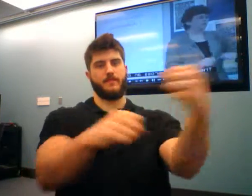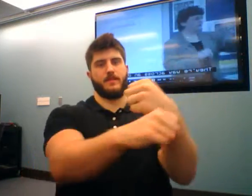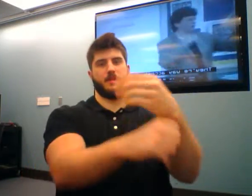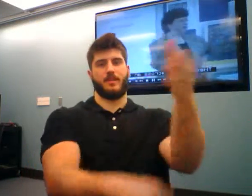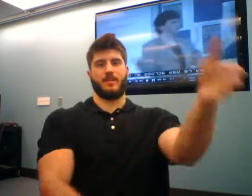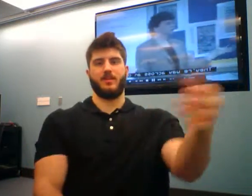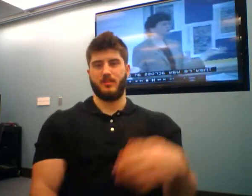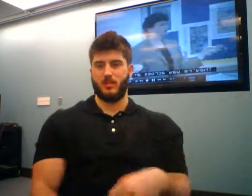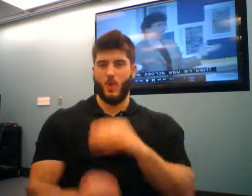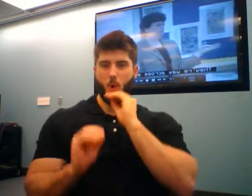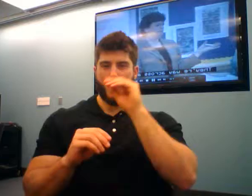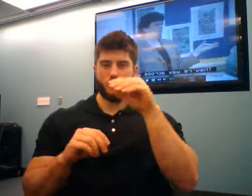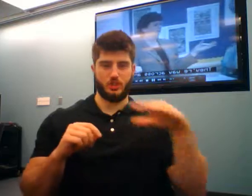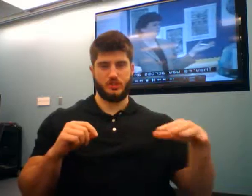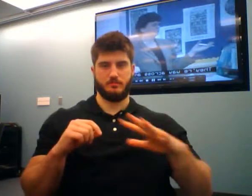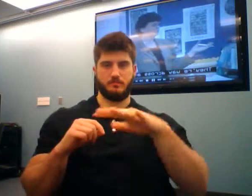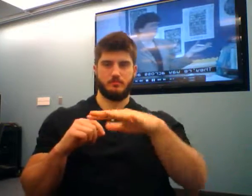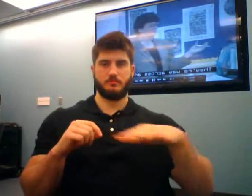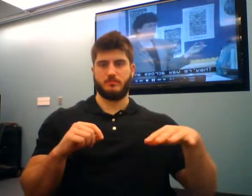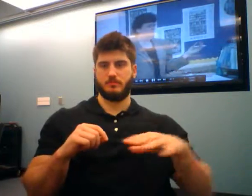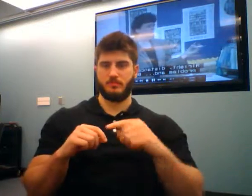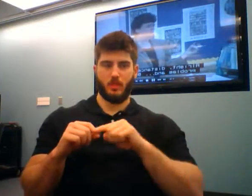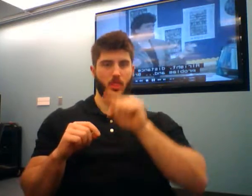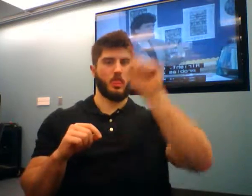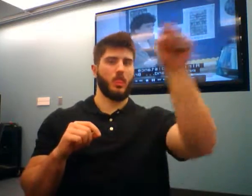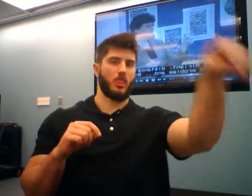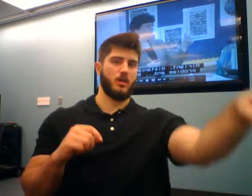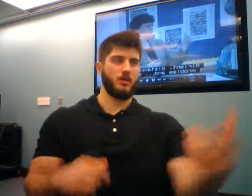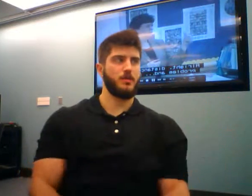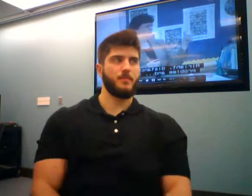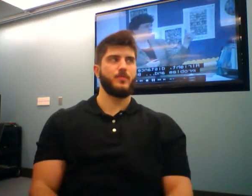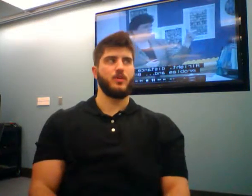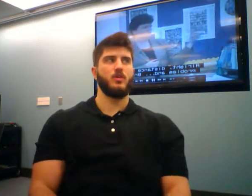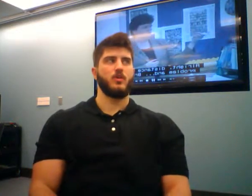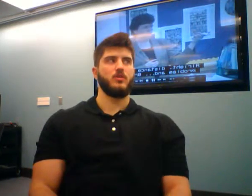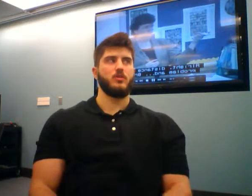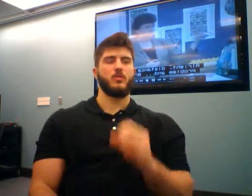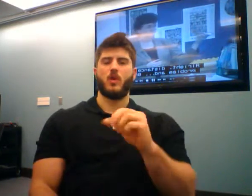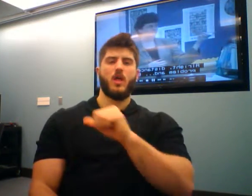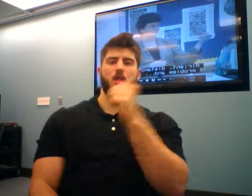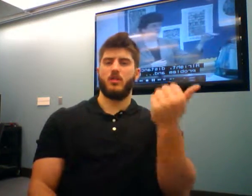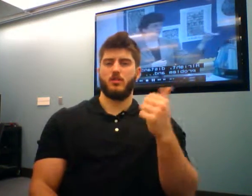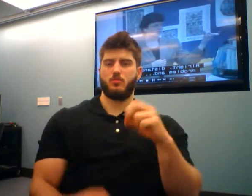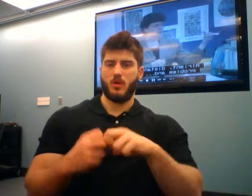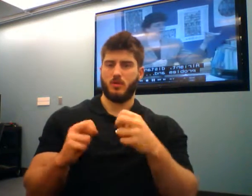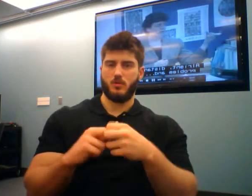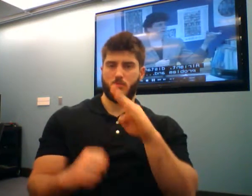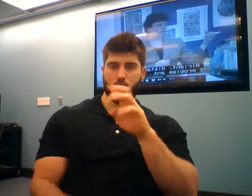They were way across the ocean. Right? Distance was a problem and threat.